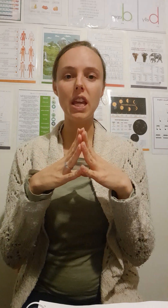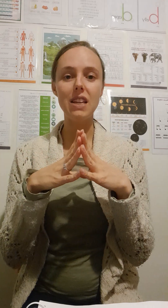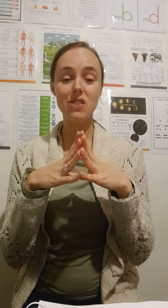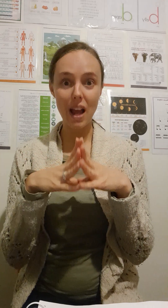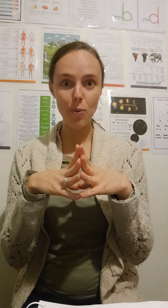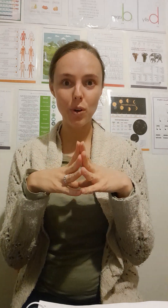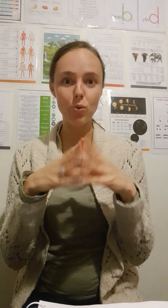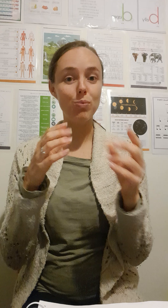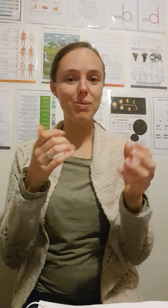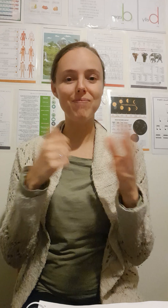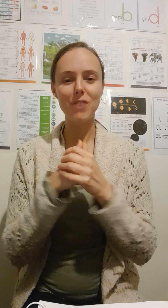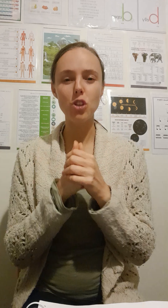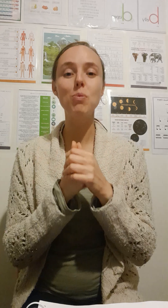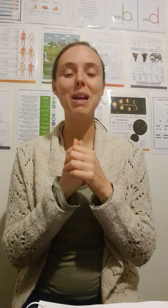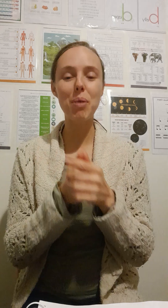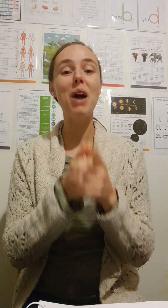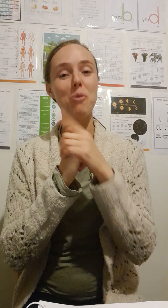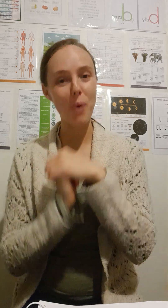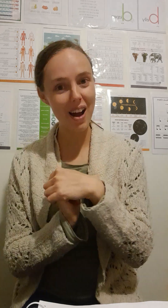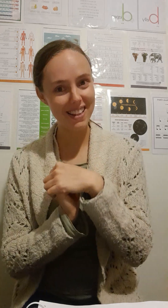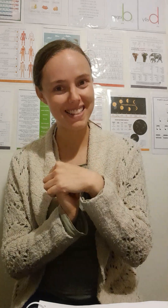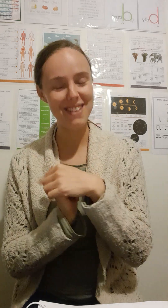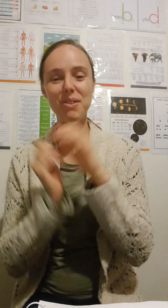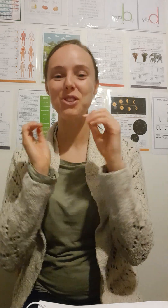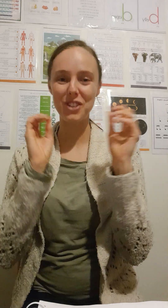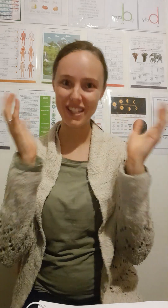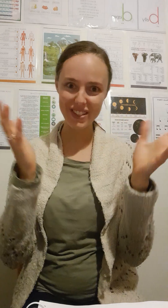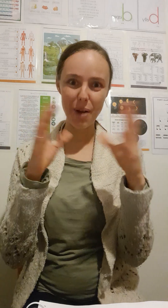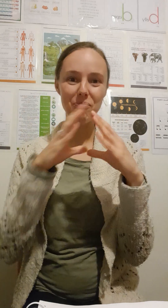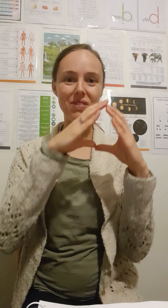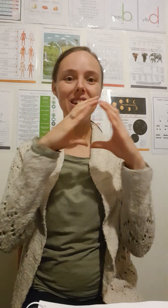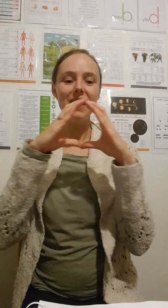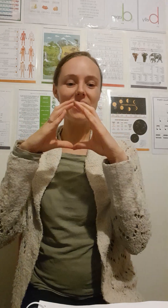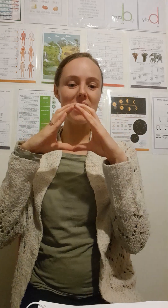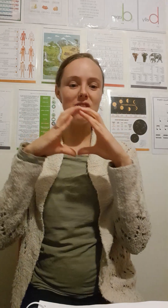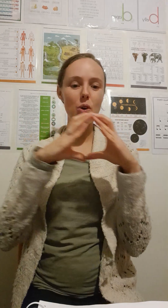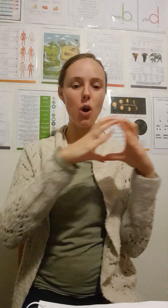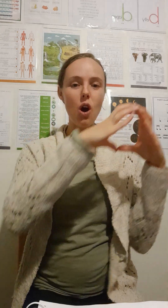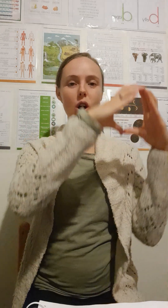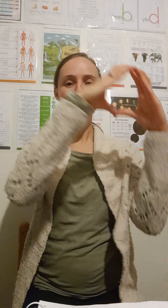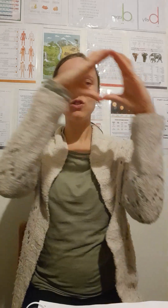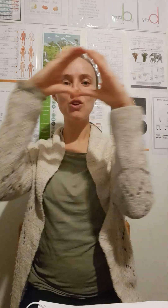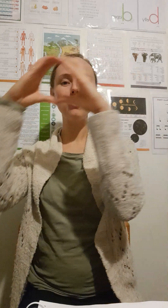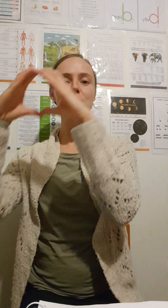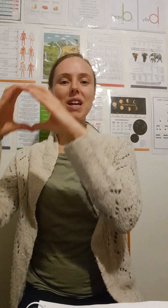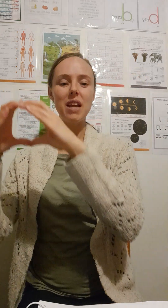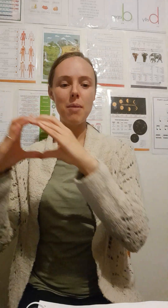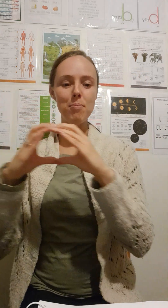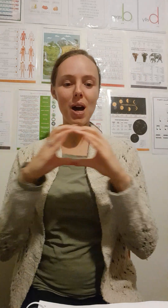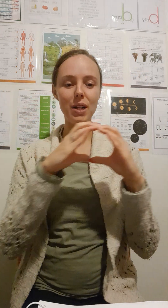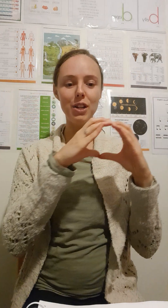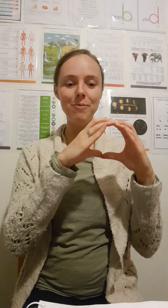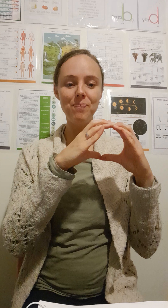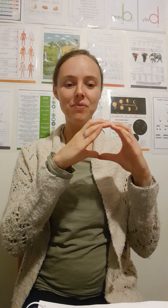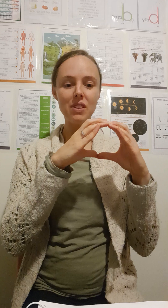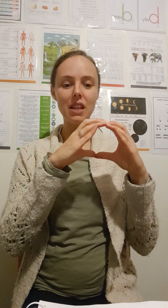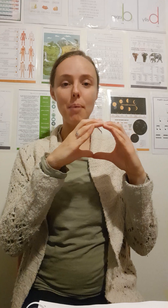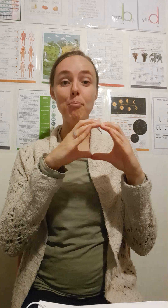is now. Ottoman Empire was where Turkey is now. Okay, so Ottoman Empire,